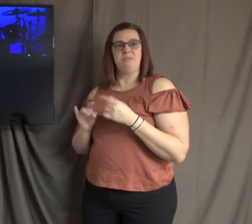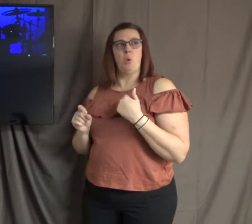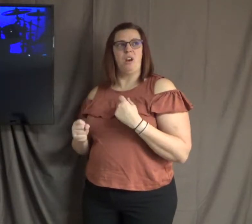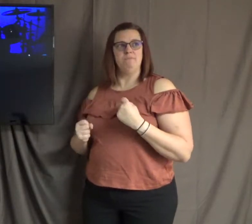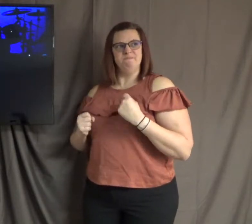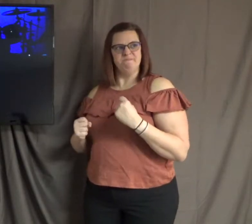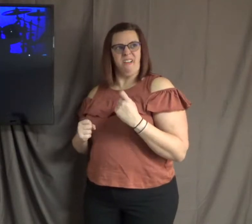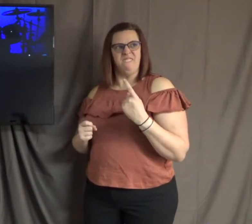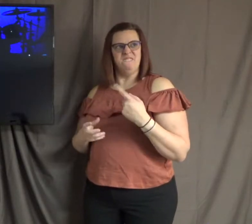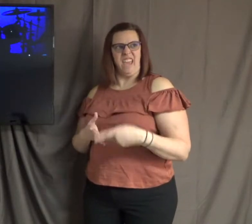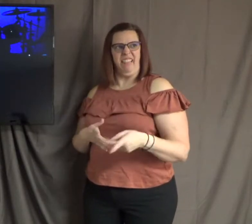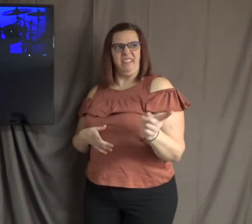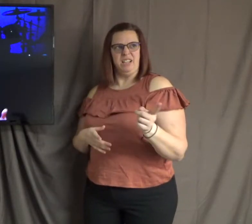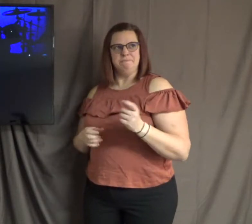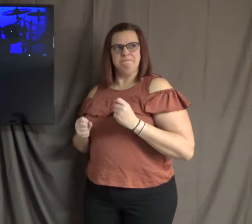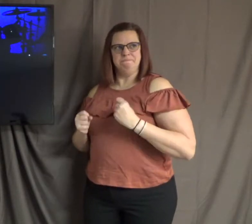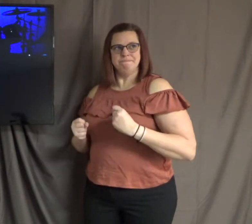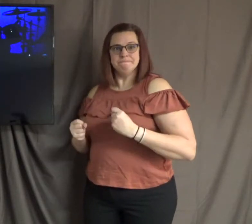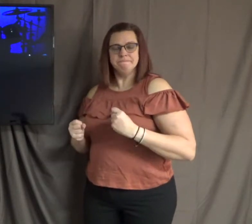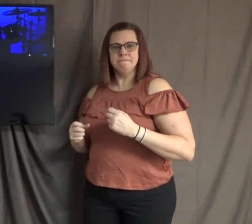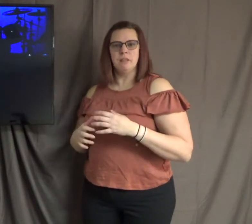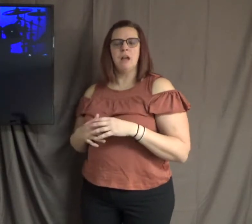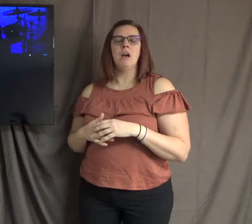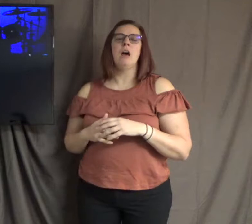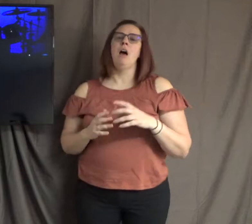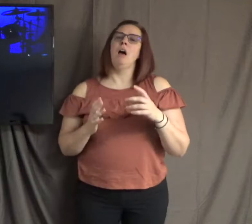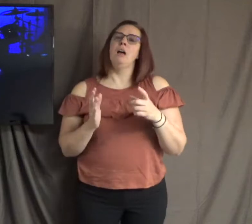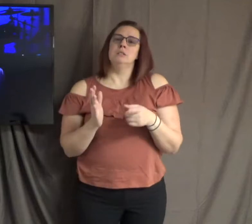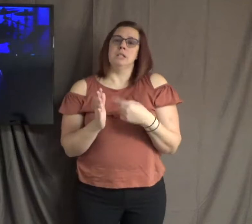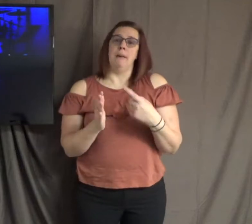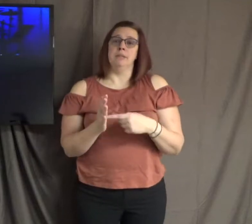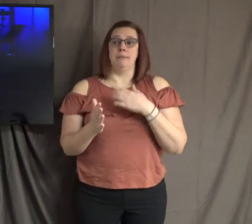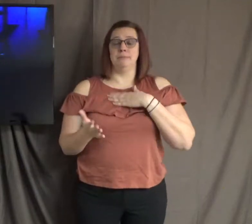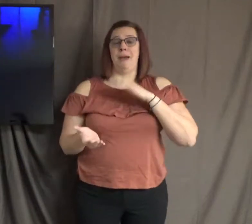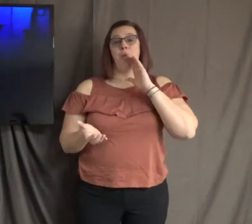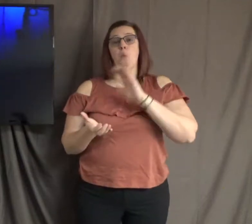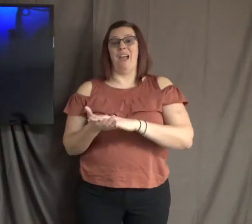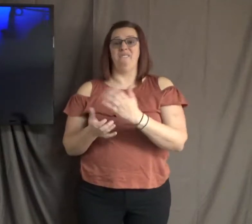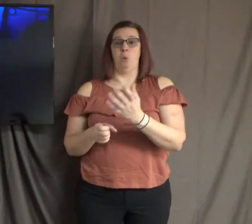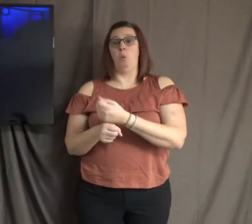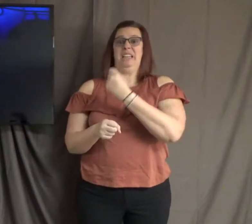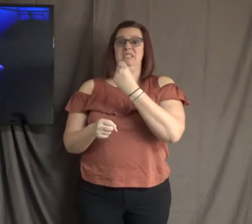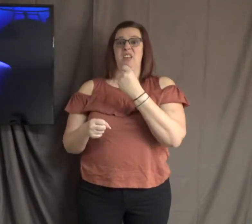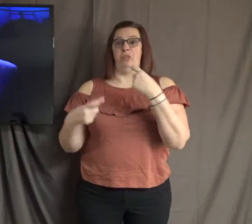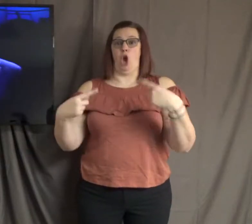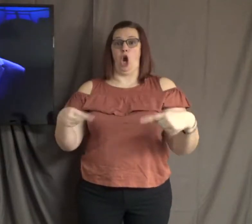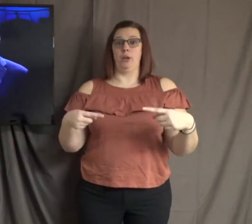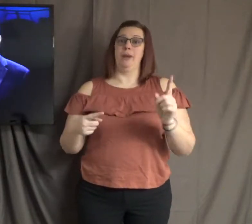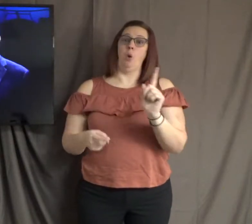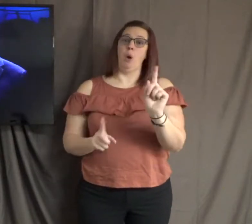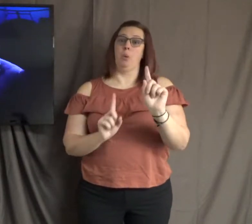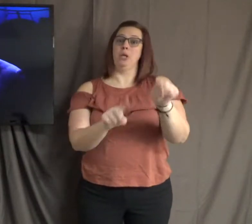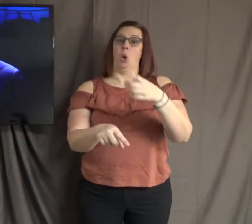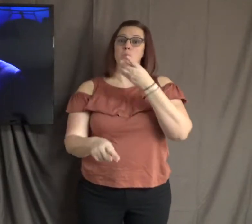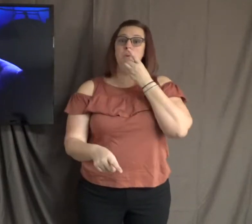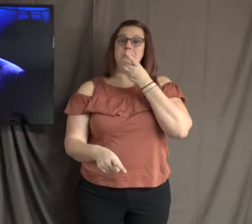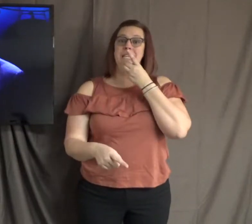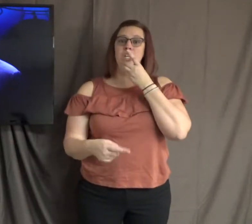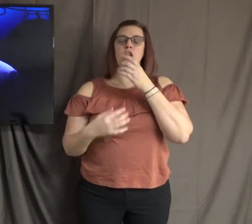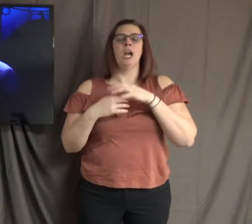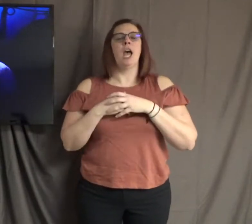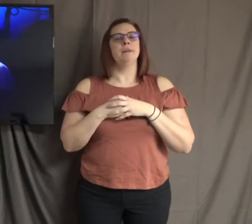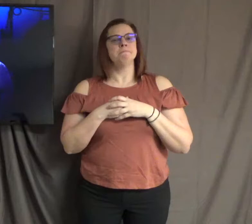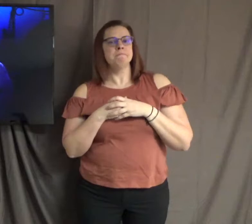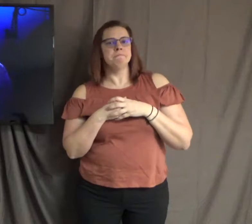fail. Sometimes even in family, my wife wins the argument on where we go to dinner, and I consciously or unconsciously make sure we all have a bad